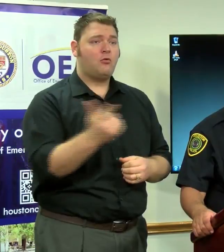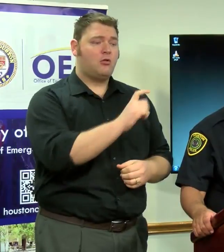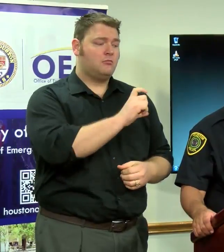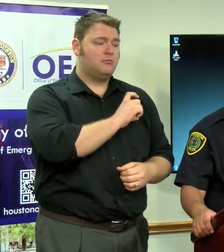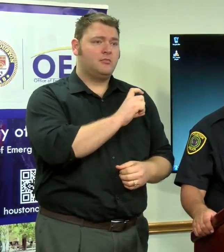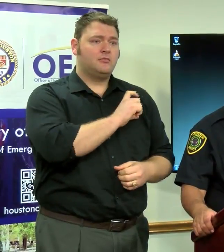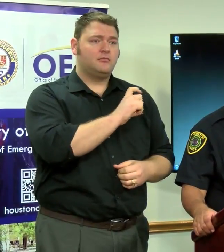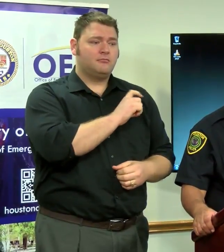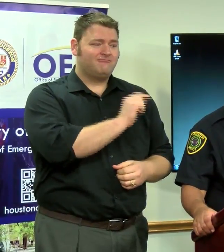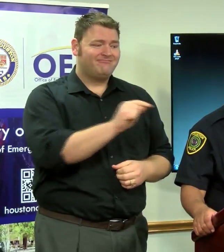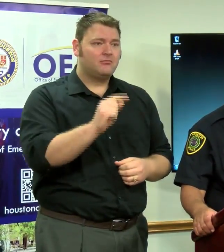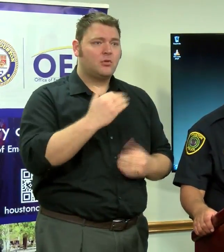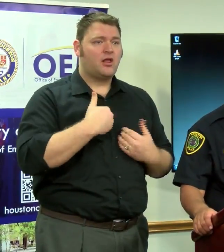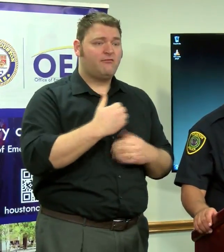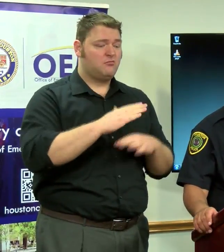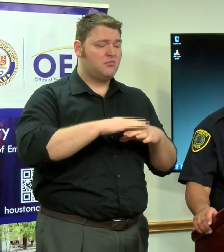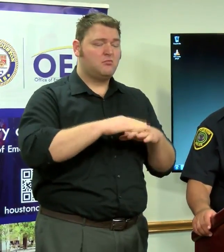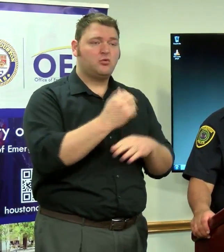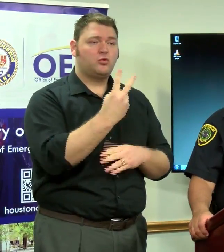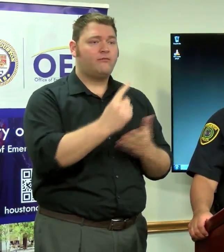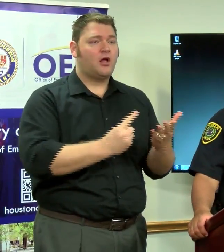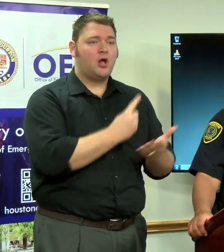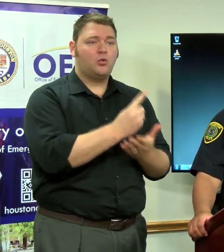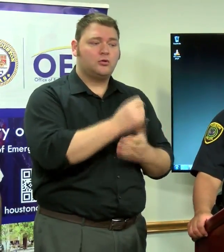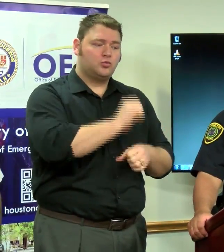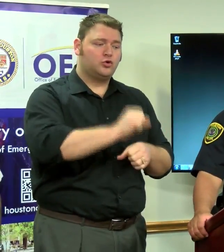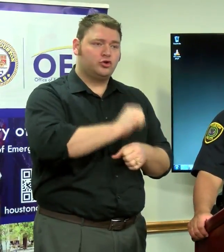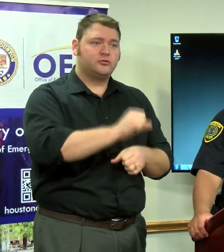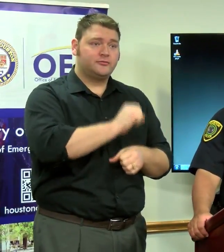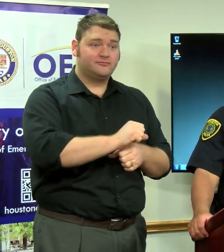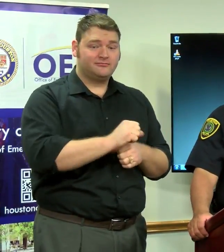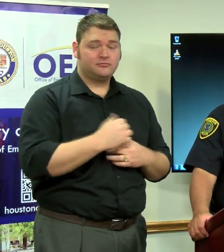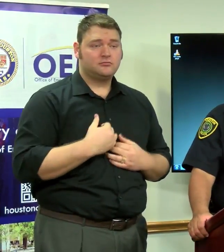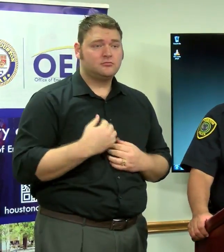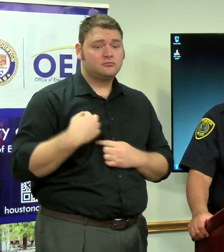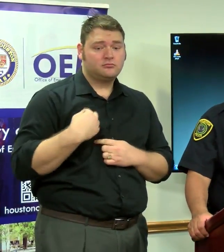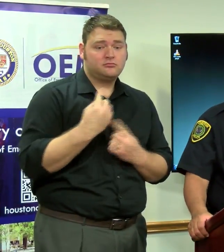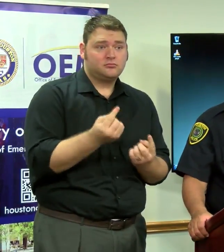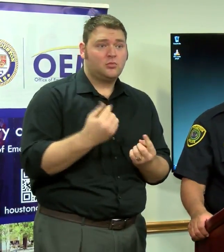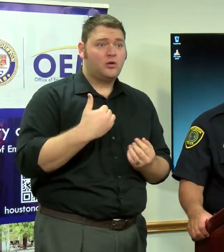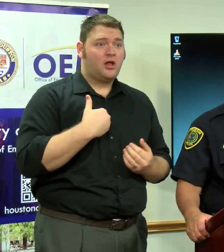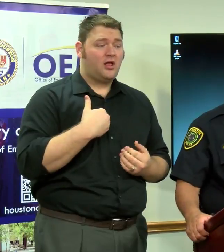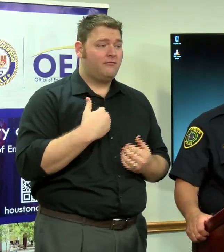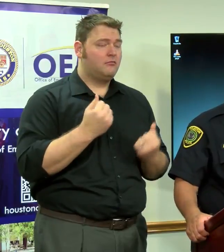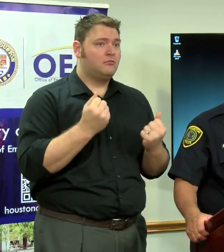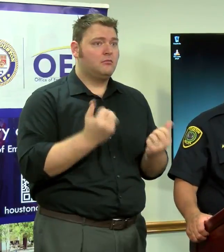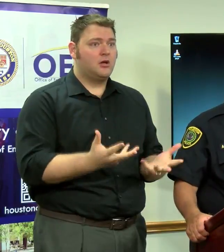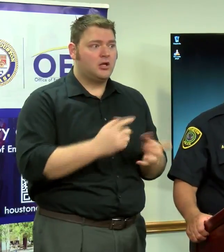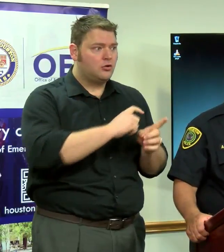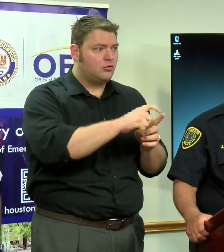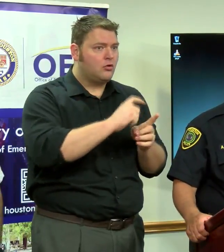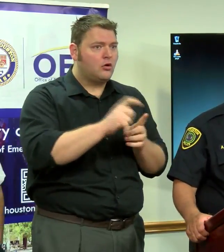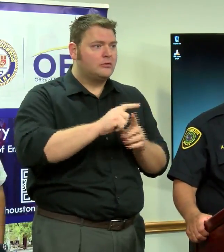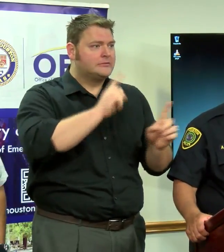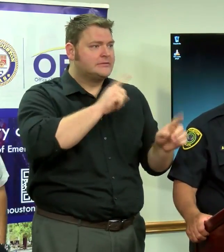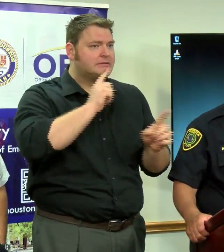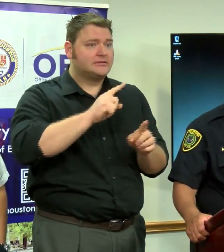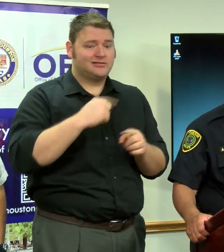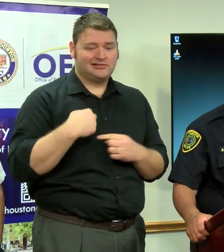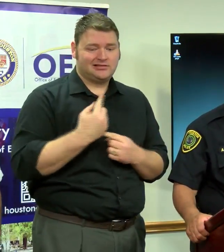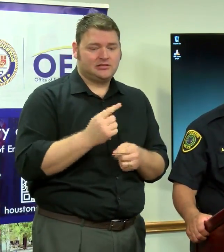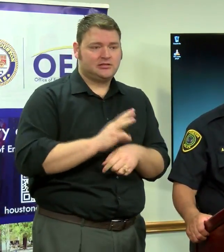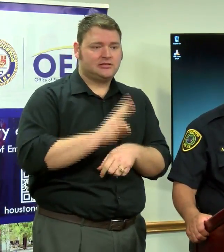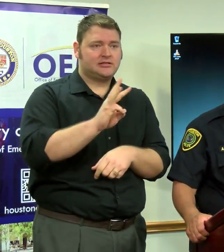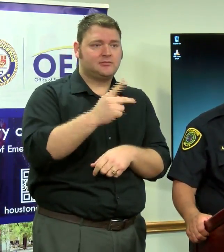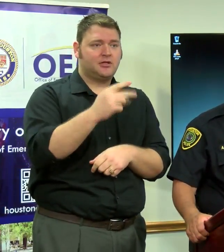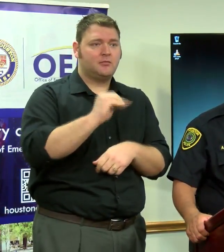We've handled 56,000 calls for 911 services since our operational period that began at 6 p.m.